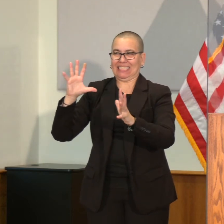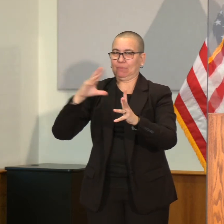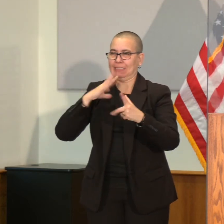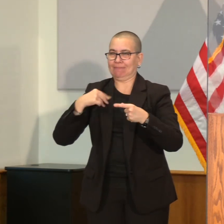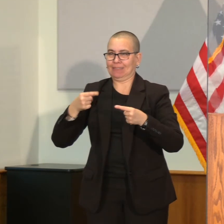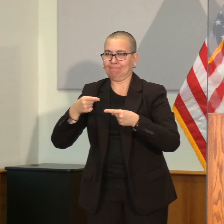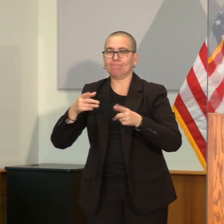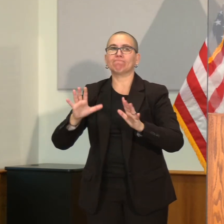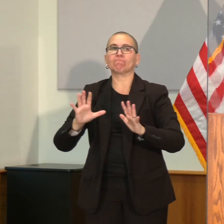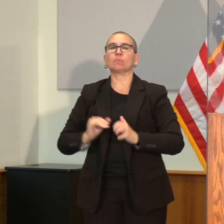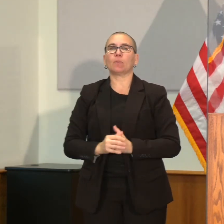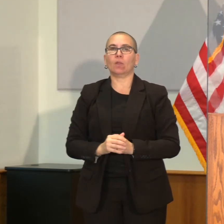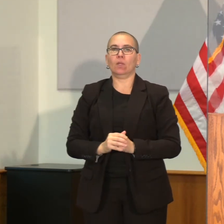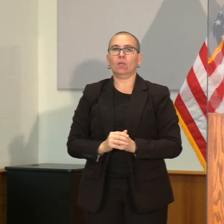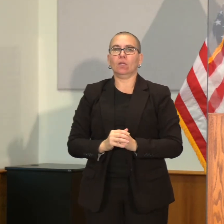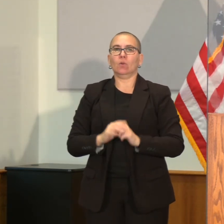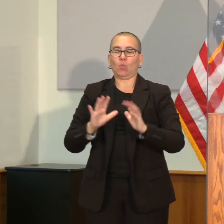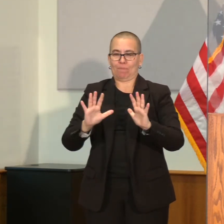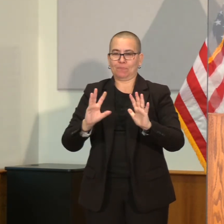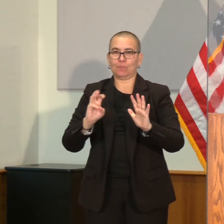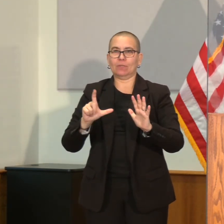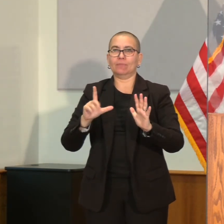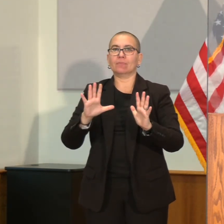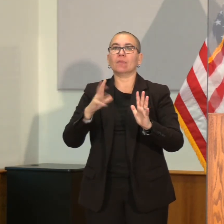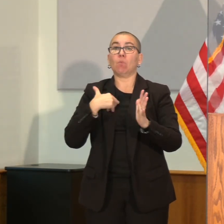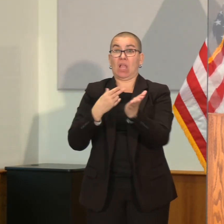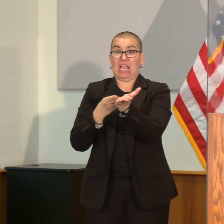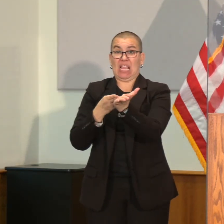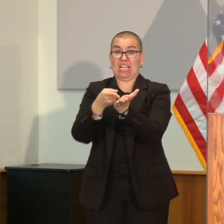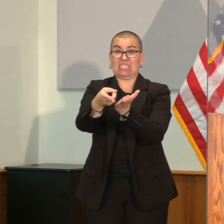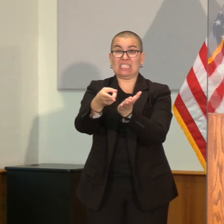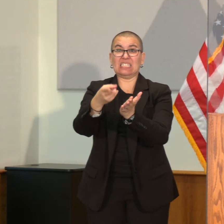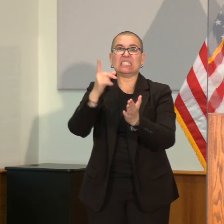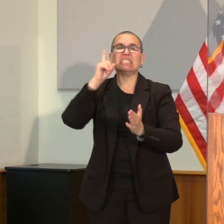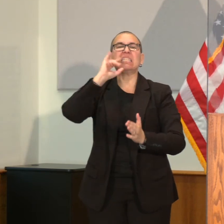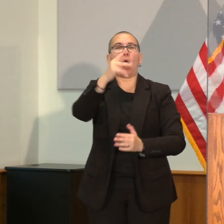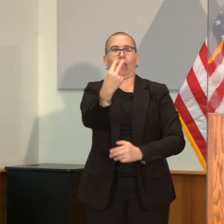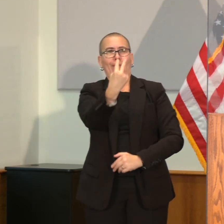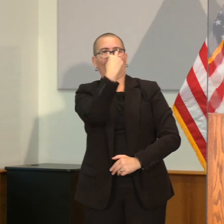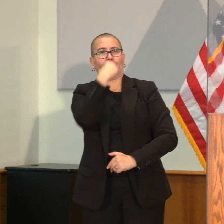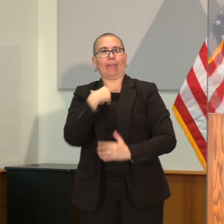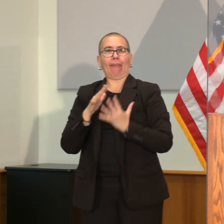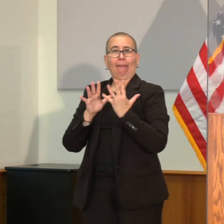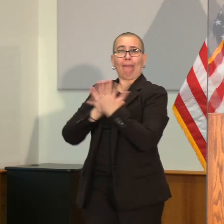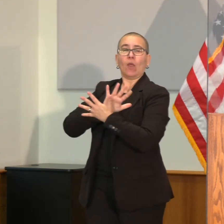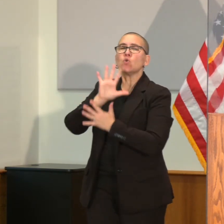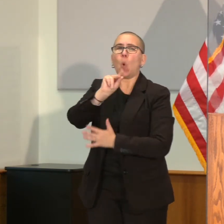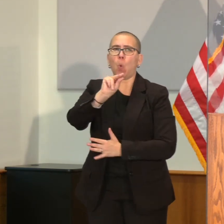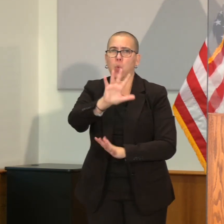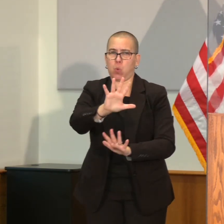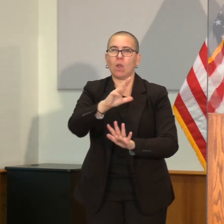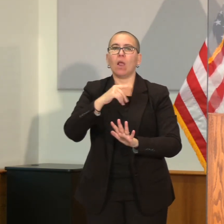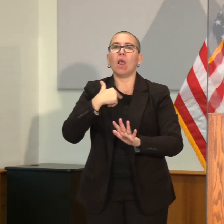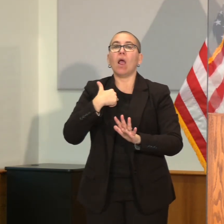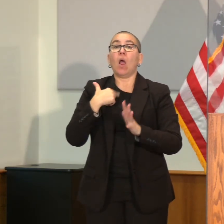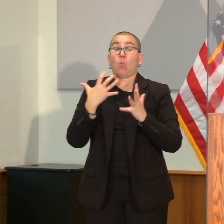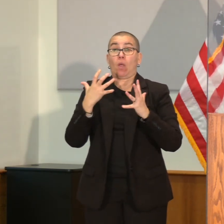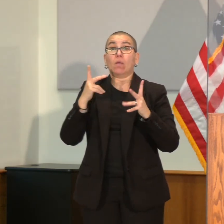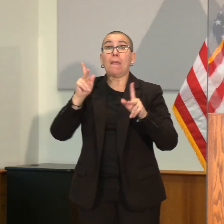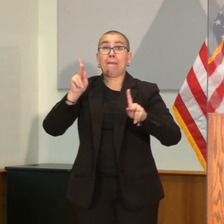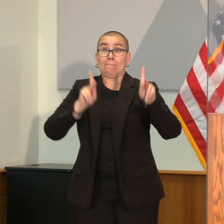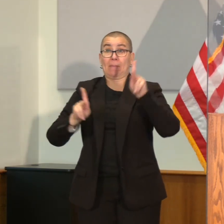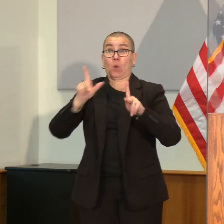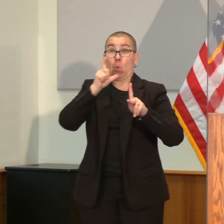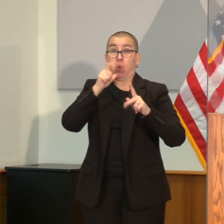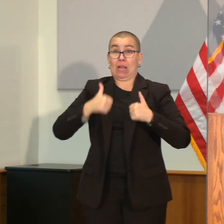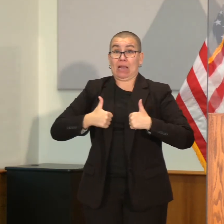so it's going to sound like I'm trying to hedge around it, but I need to give it proper context. I think the people of Minnesota,